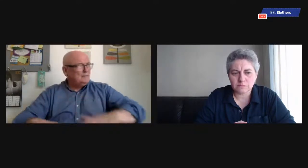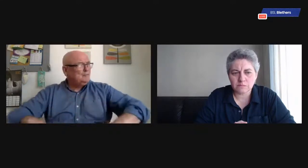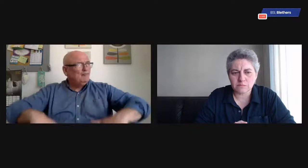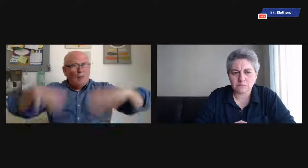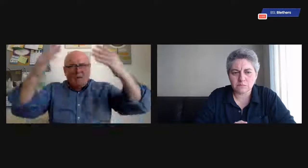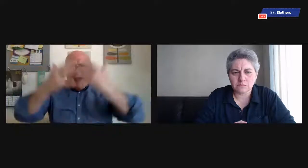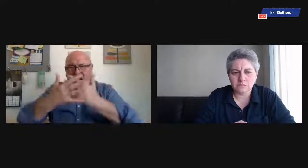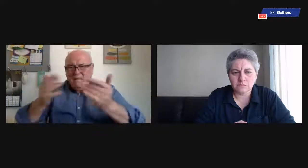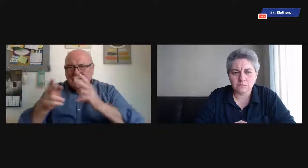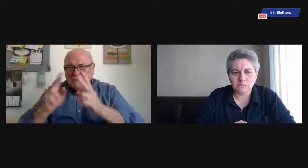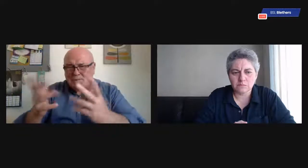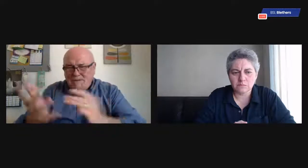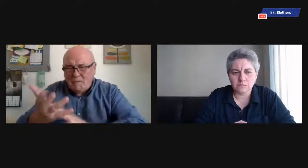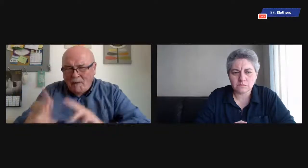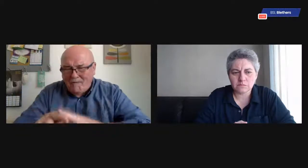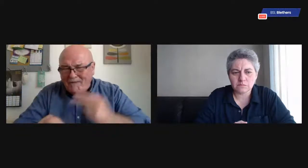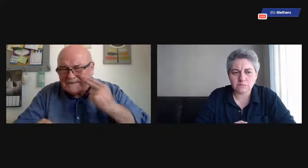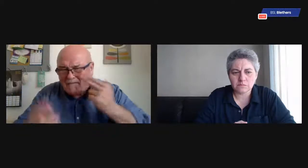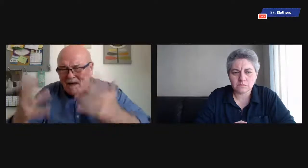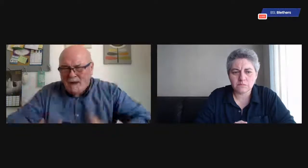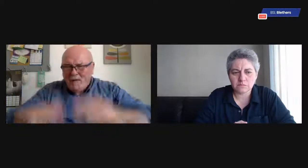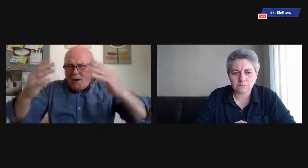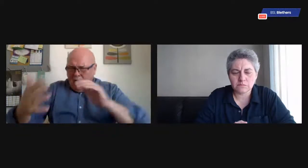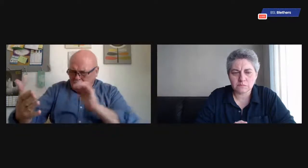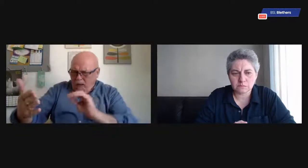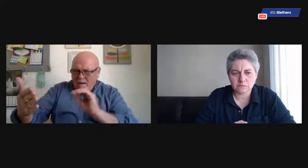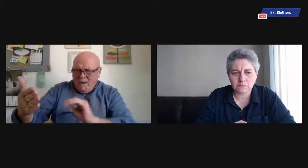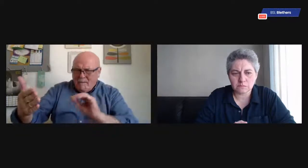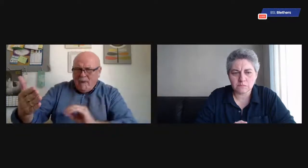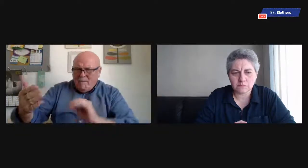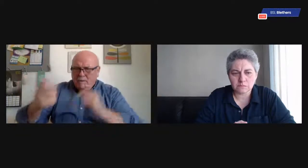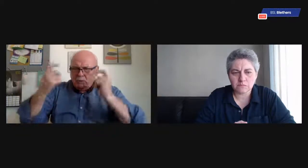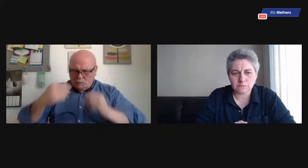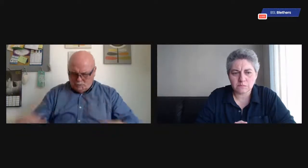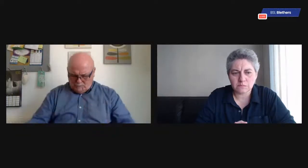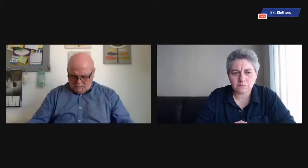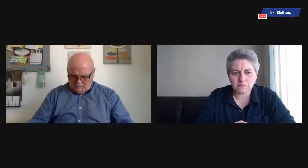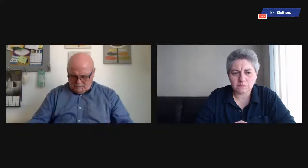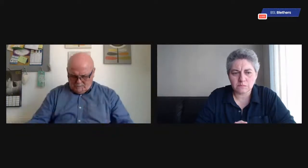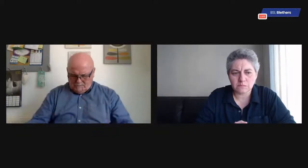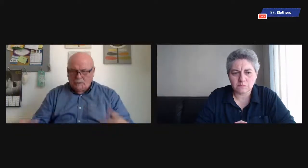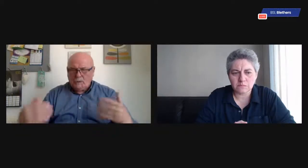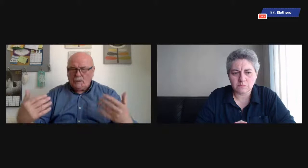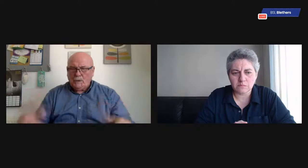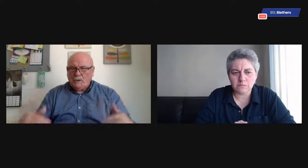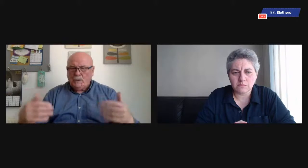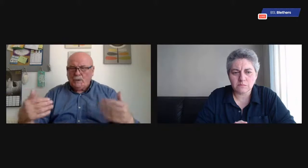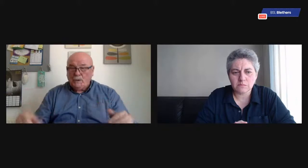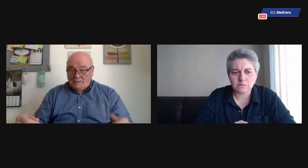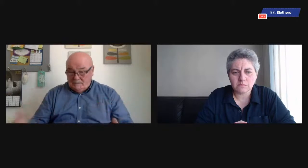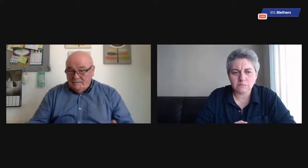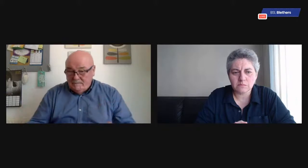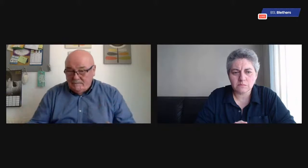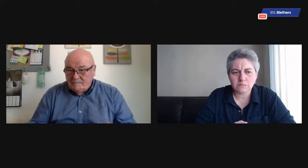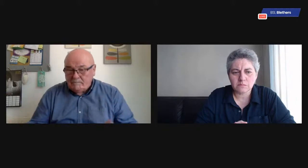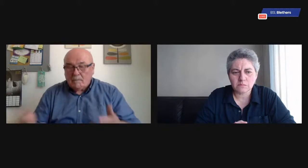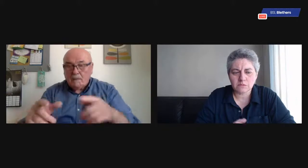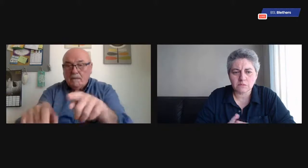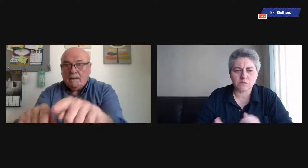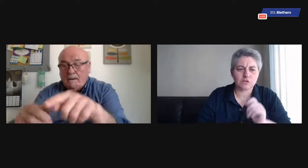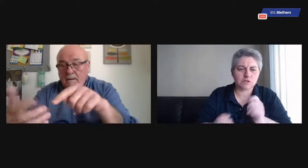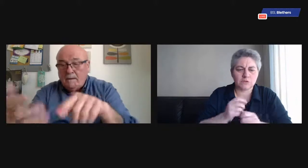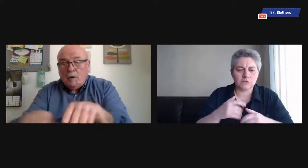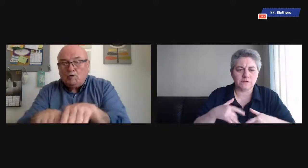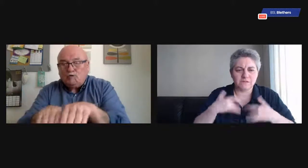my job to explain, you know, this is normal. How many interpreters have had deaf parents are known to their